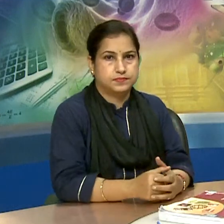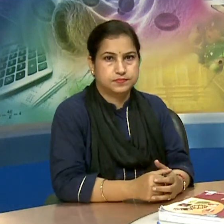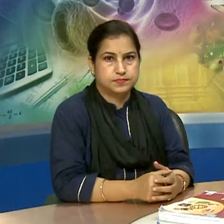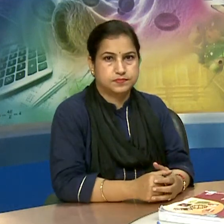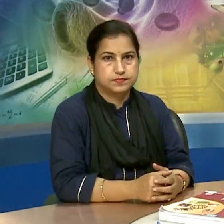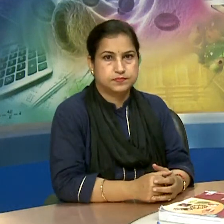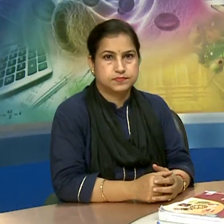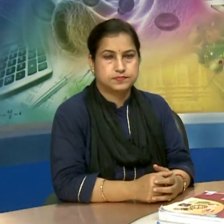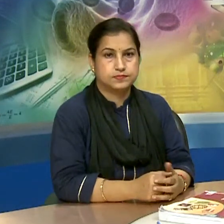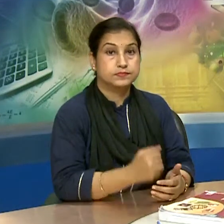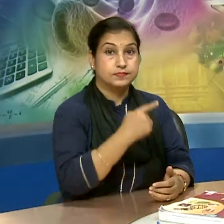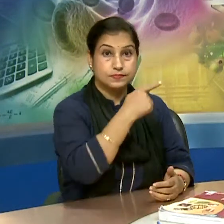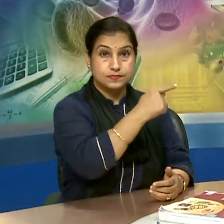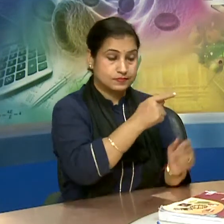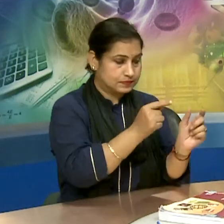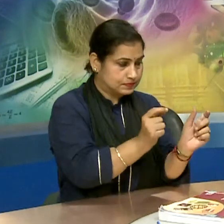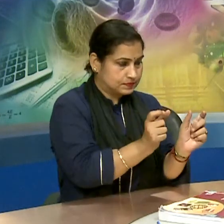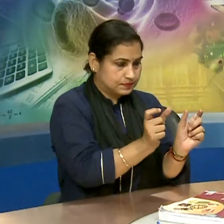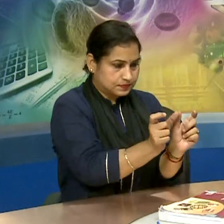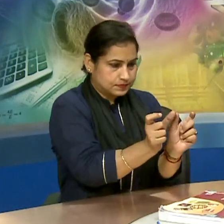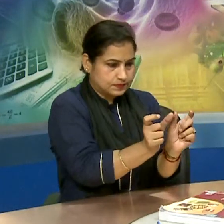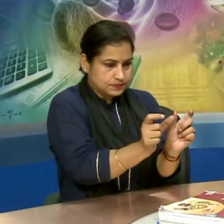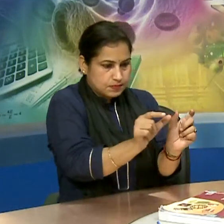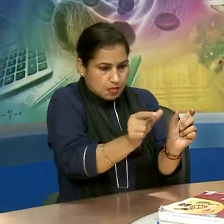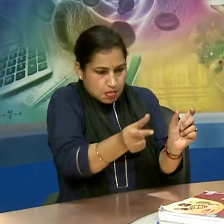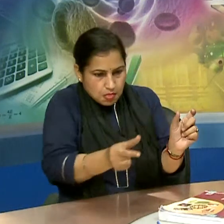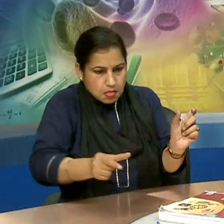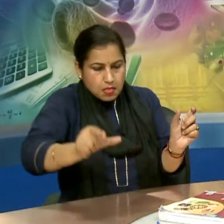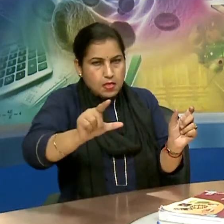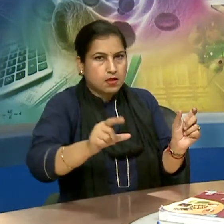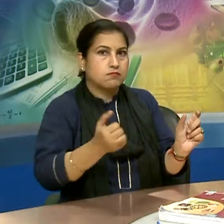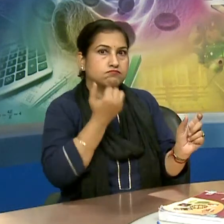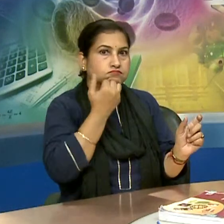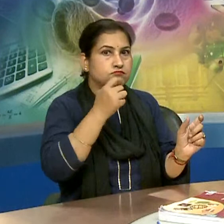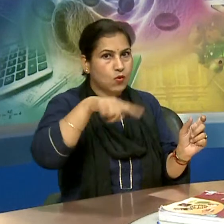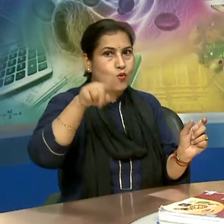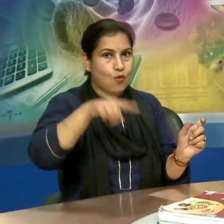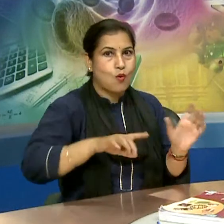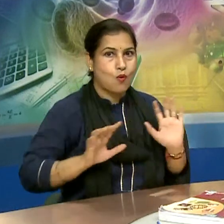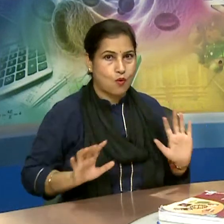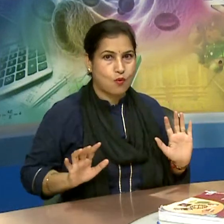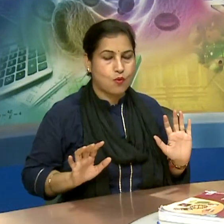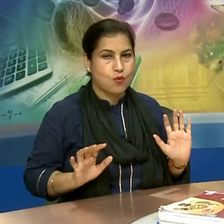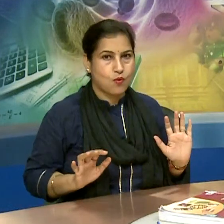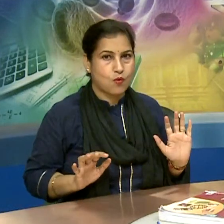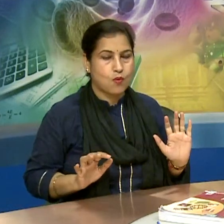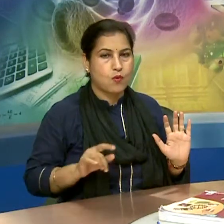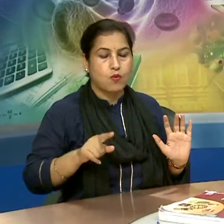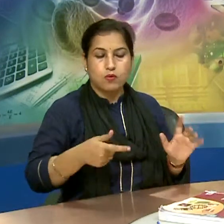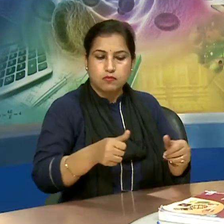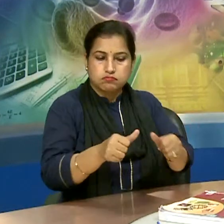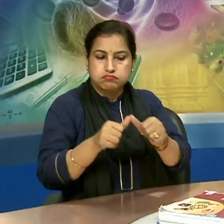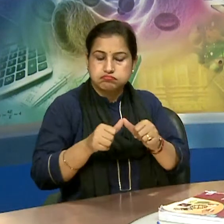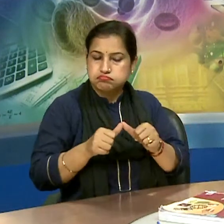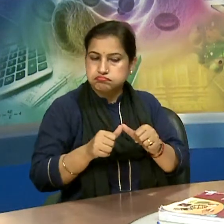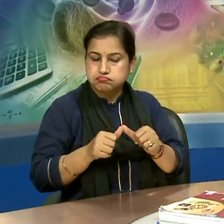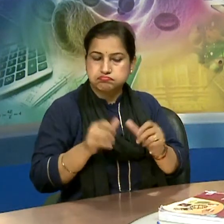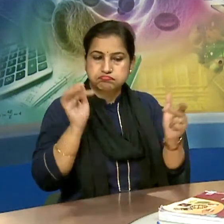this is a row of paper clip is crooked. It does not give us a precise